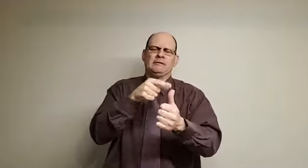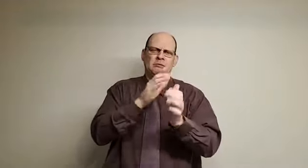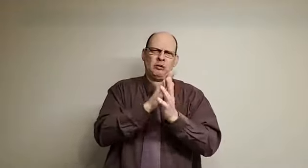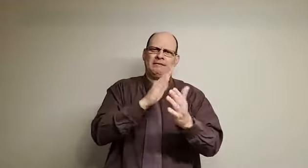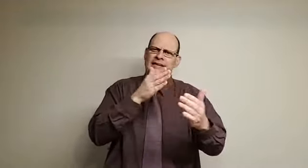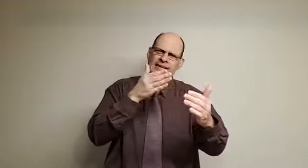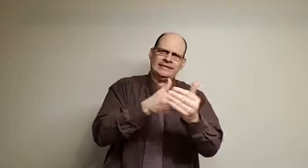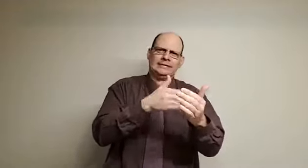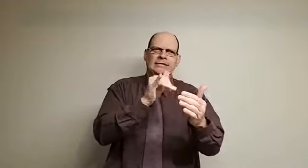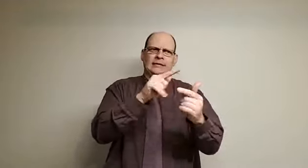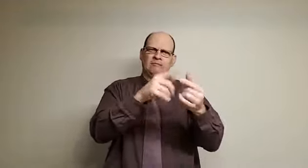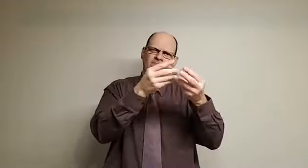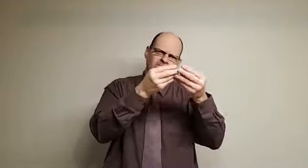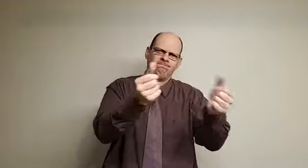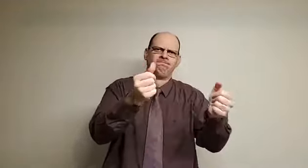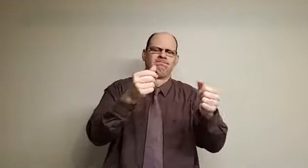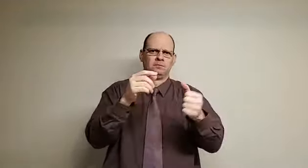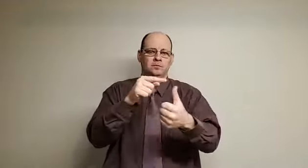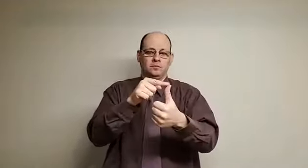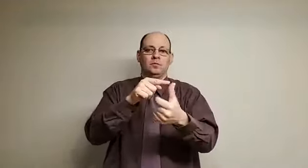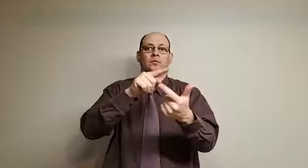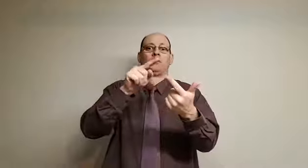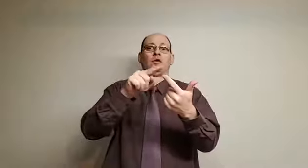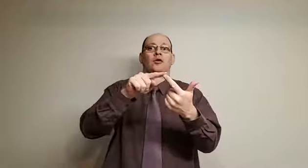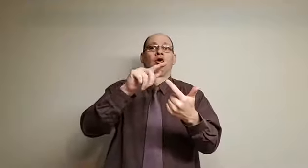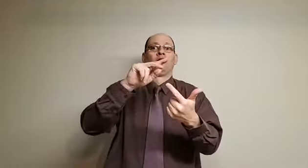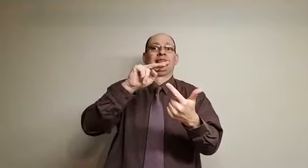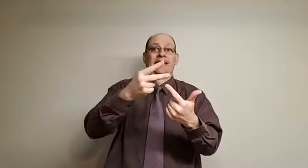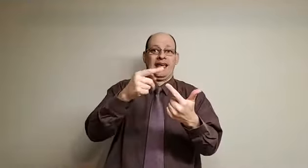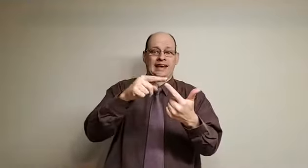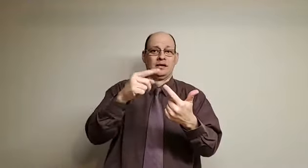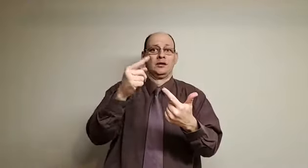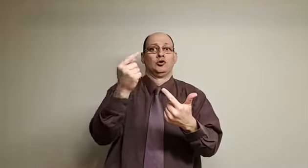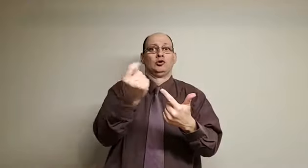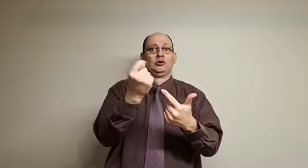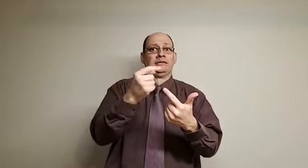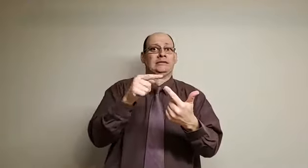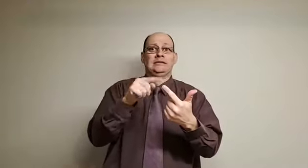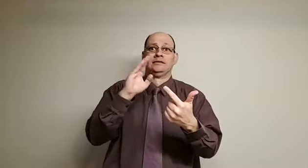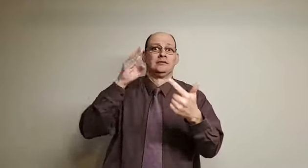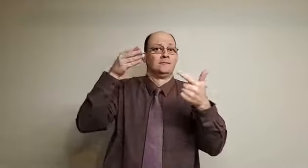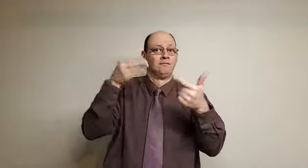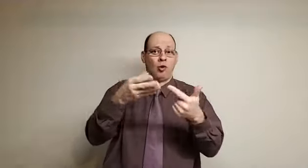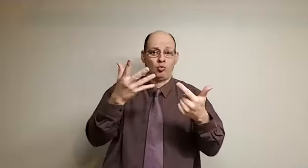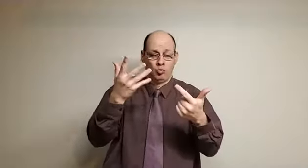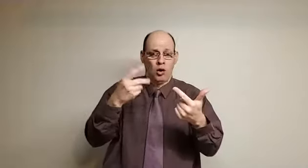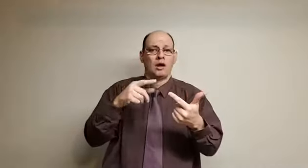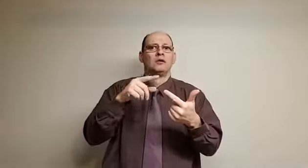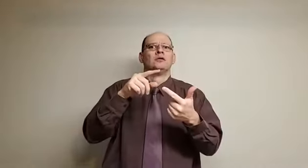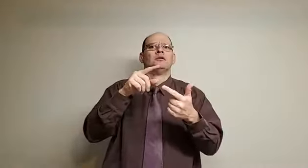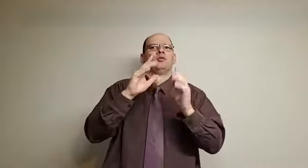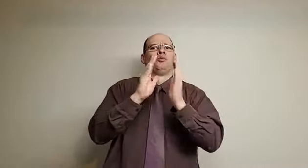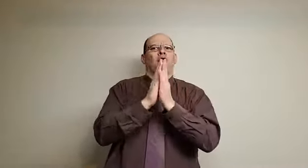specifically to stop that spread the second day on Tuesday I want to continue